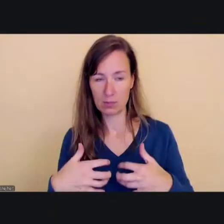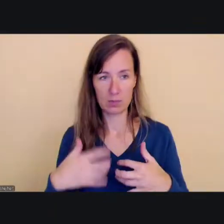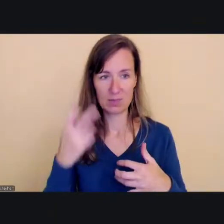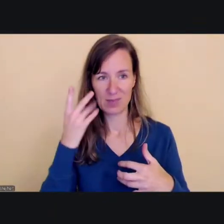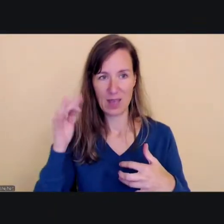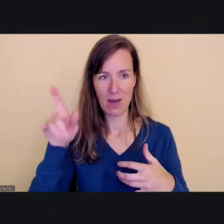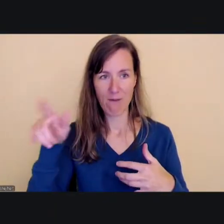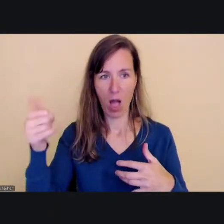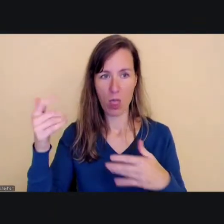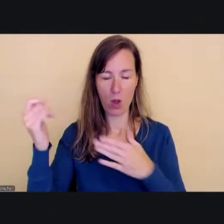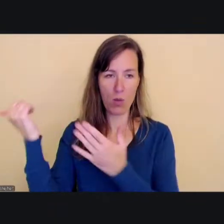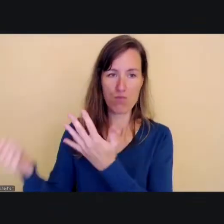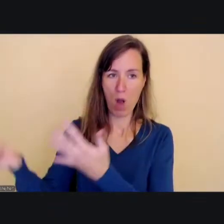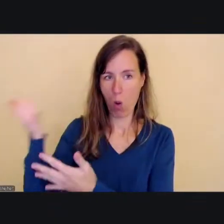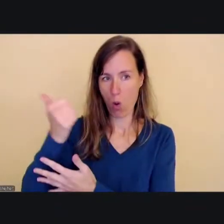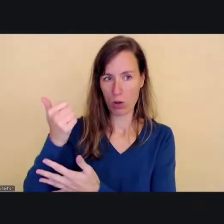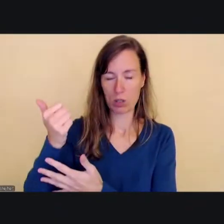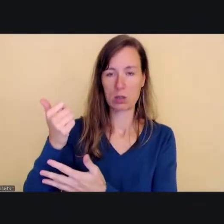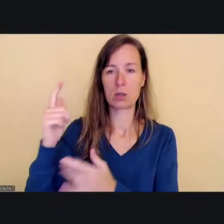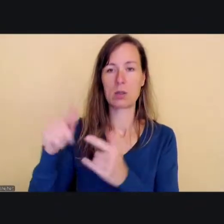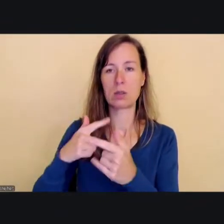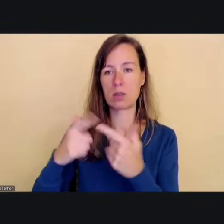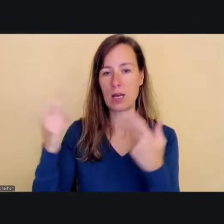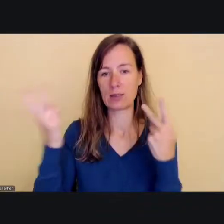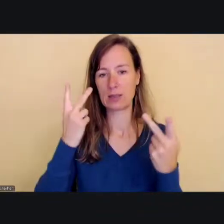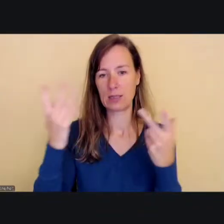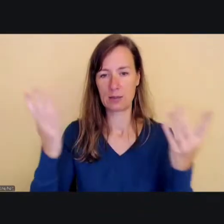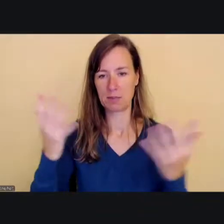see how they can work well together, and I can report that back.